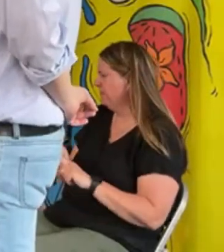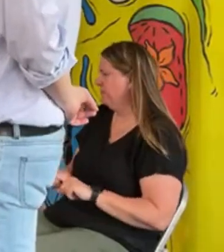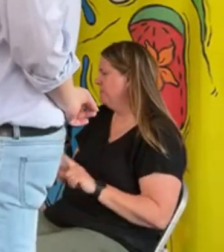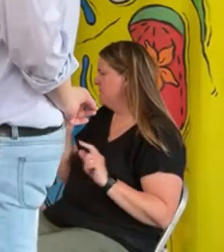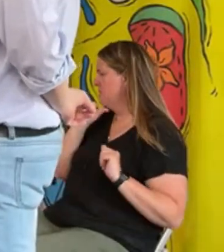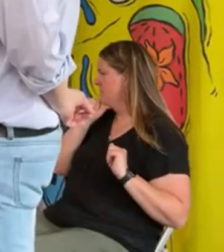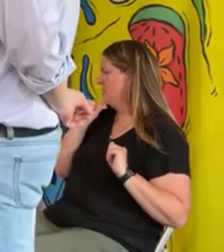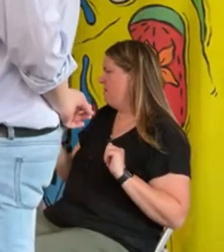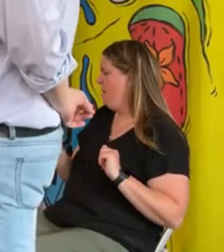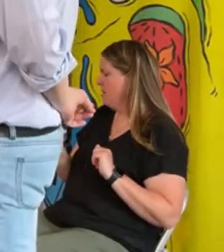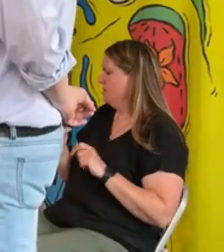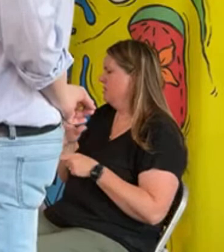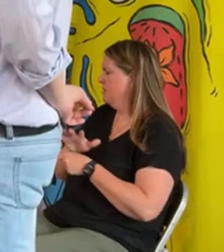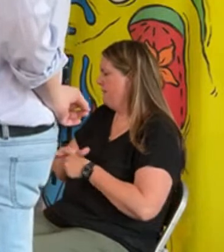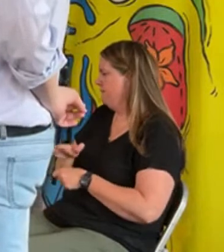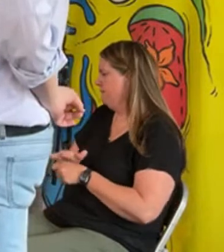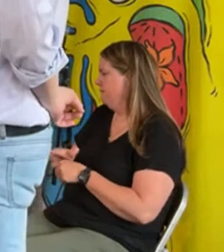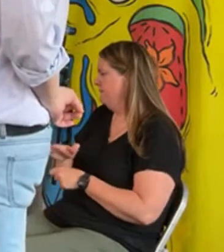them, but not